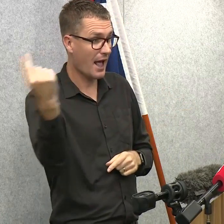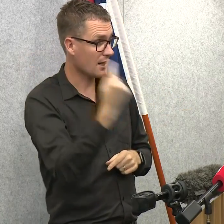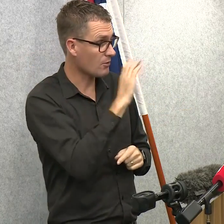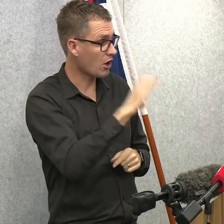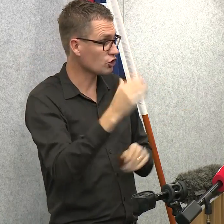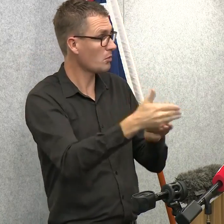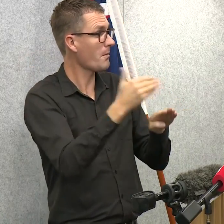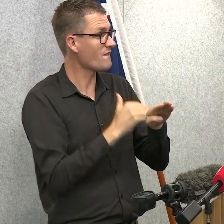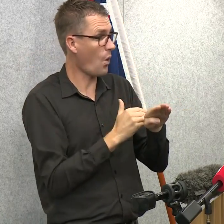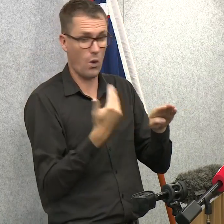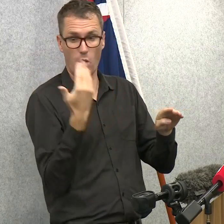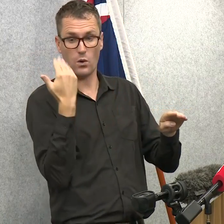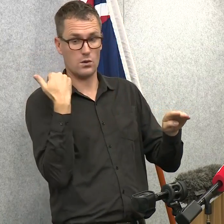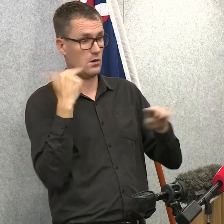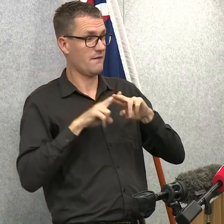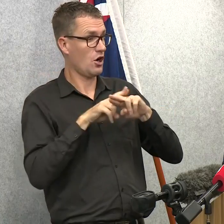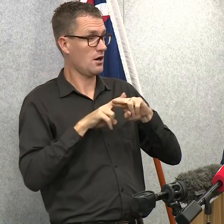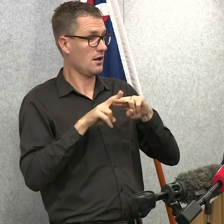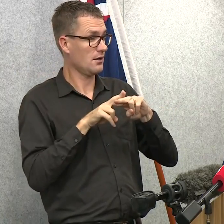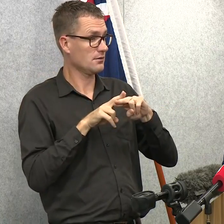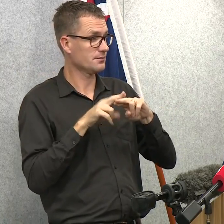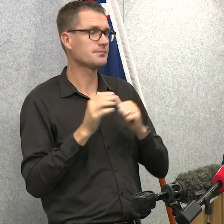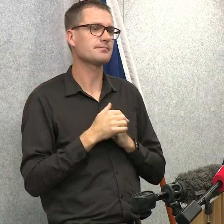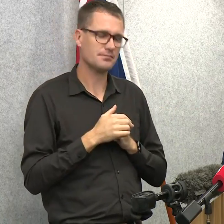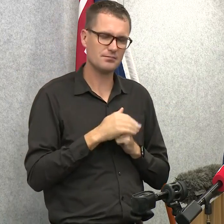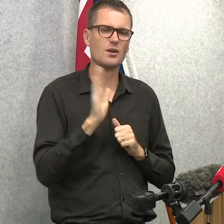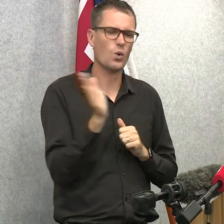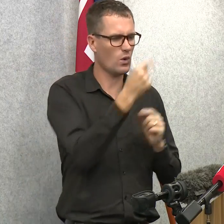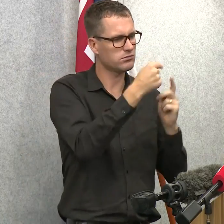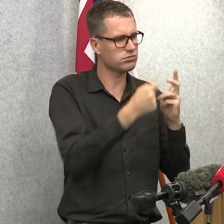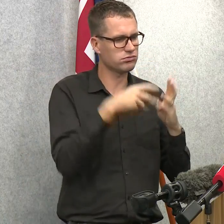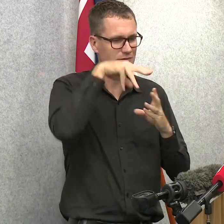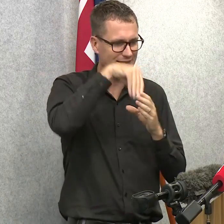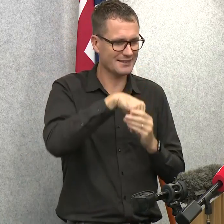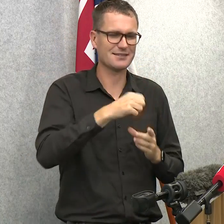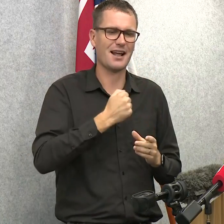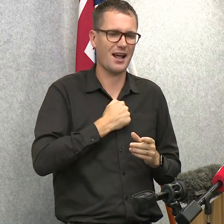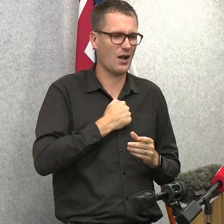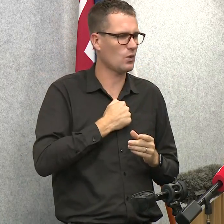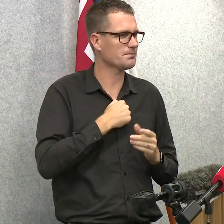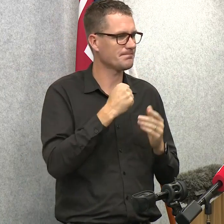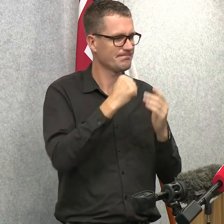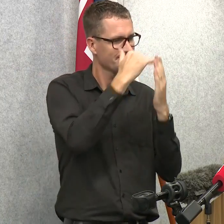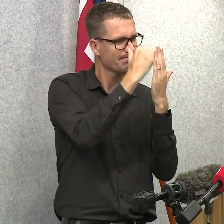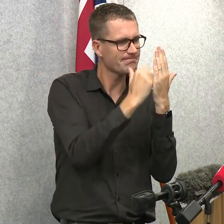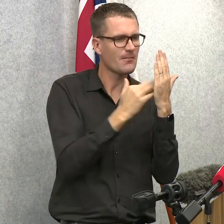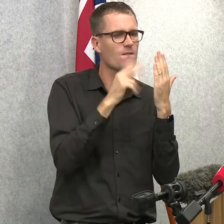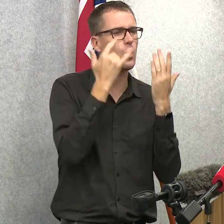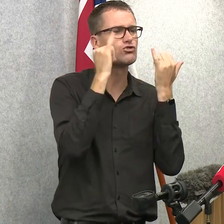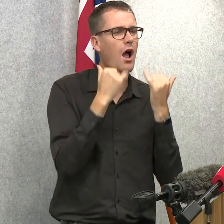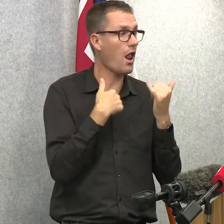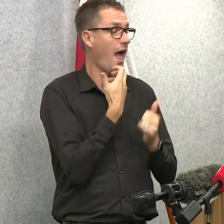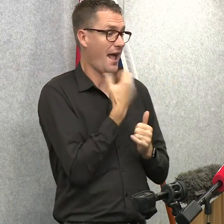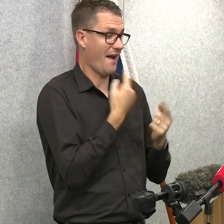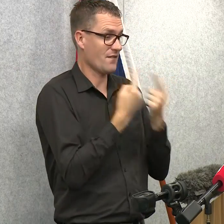the trip he's made to commit this attack? Again, this will all form part of the case. We do have that information, but what